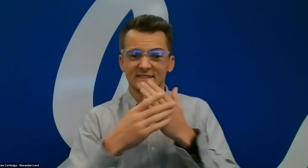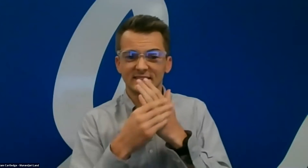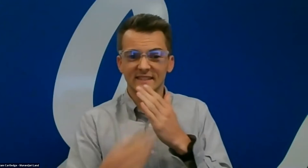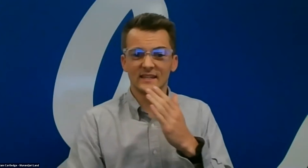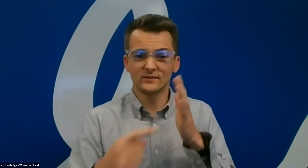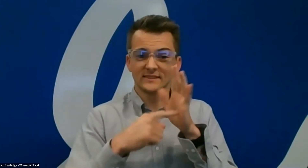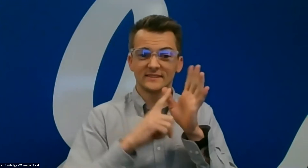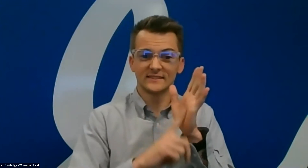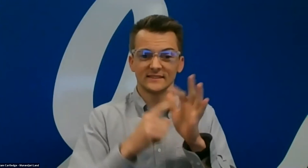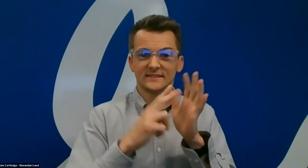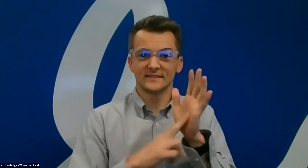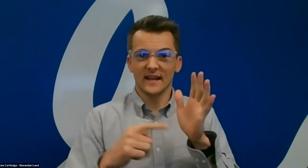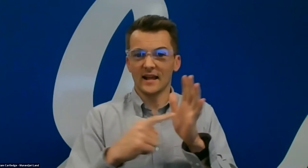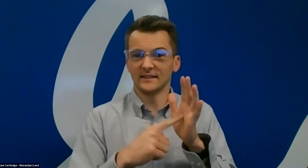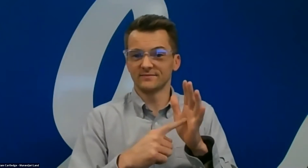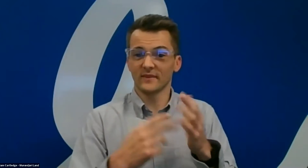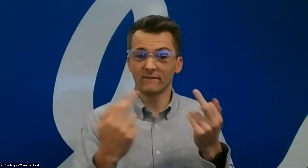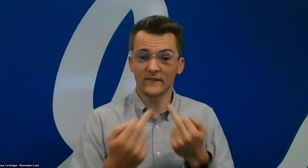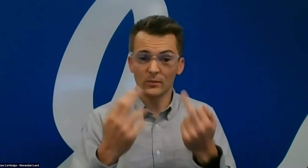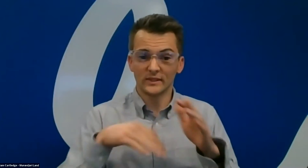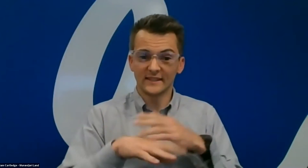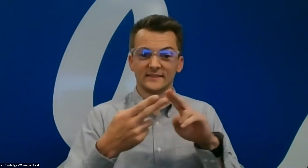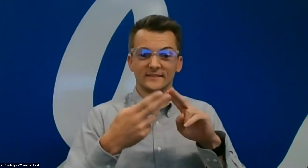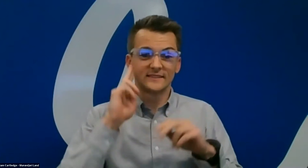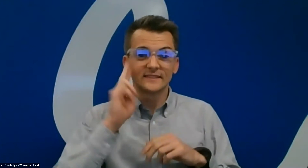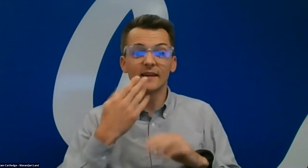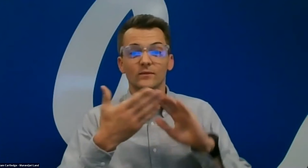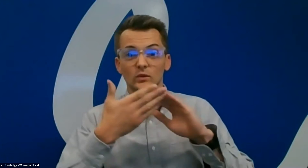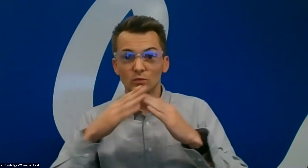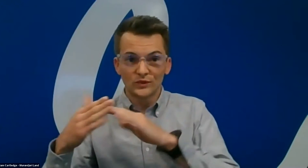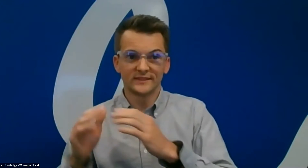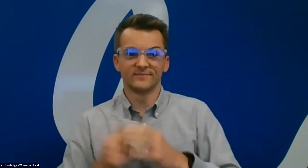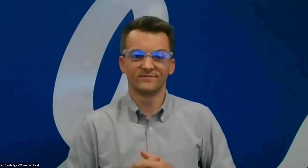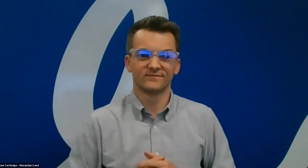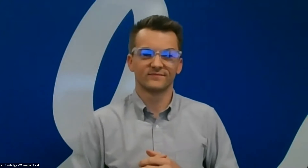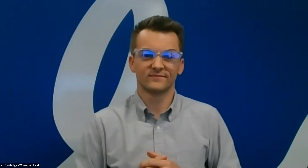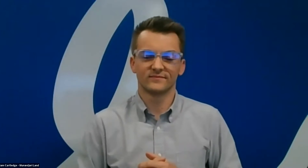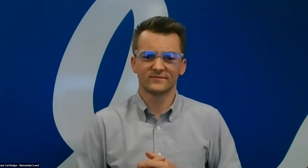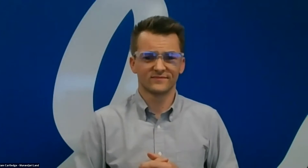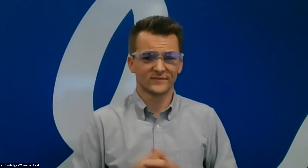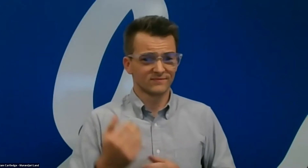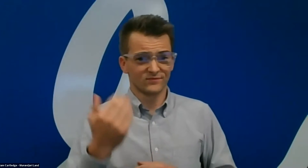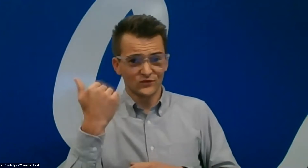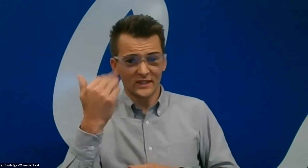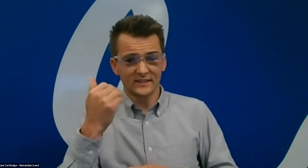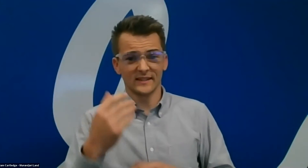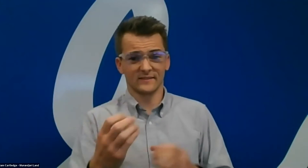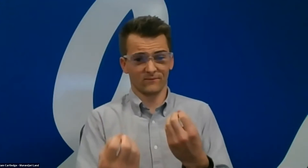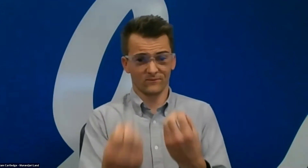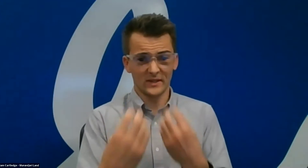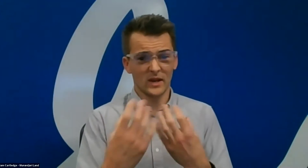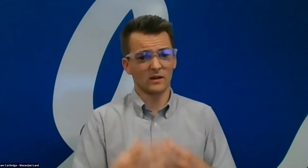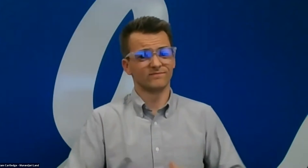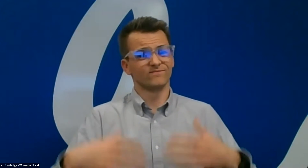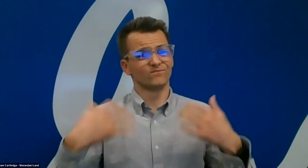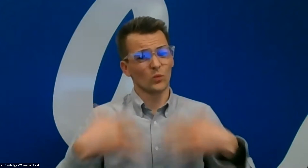So this marketing is about really promoting deaf talent, deaf ability, deaf skills within the